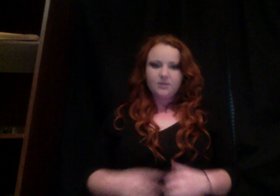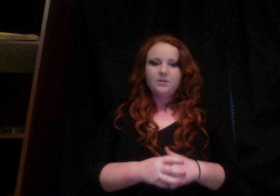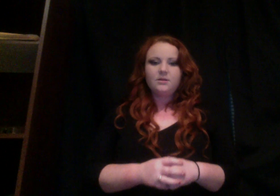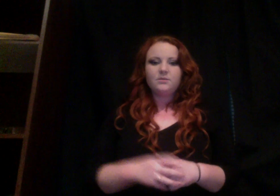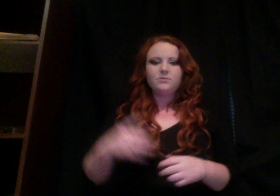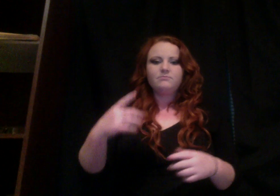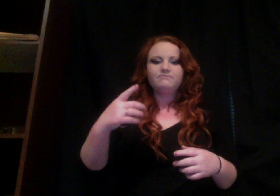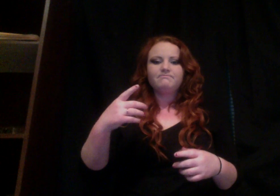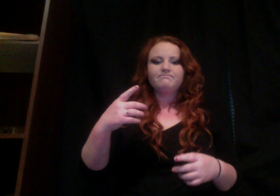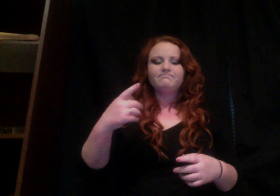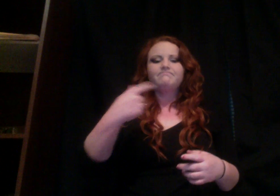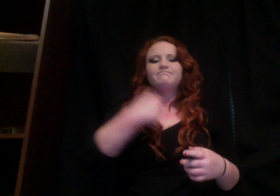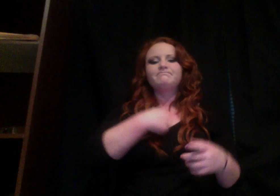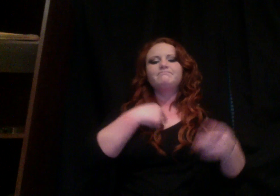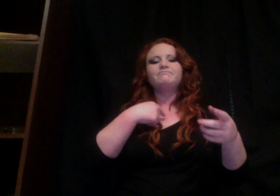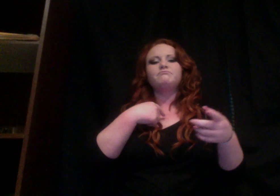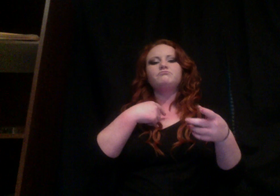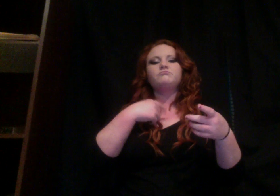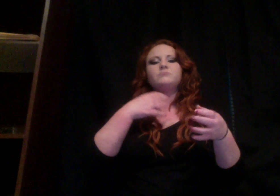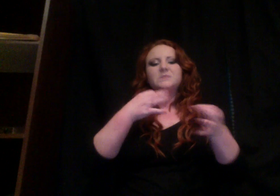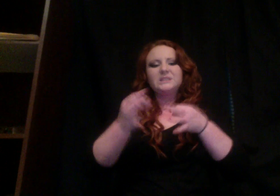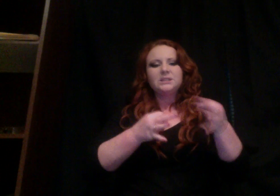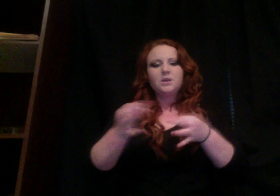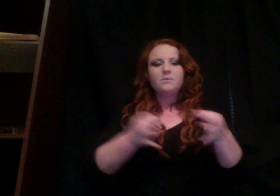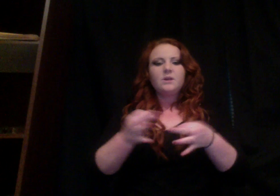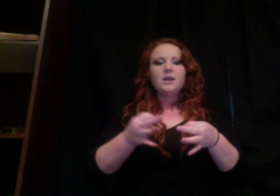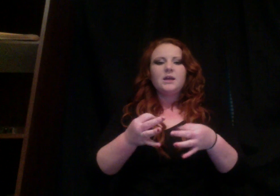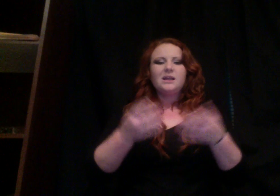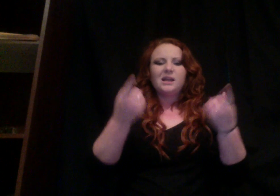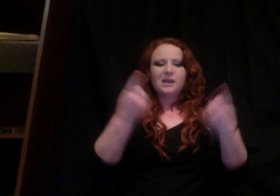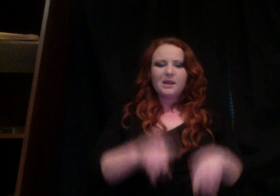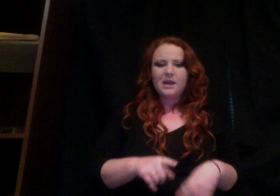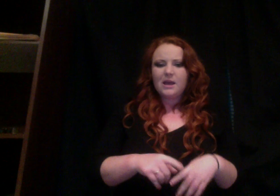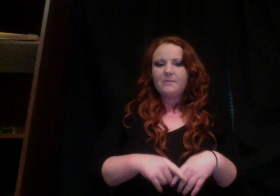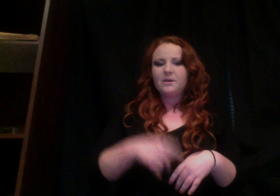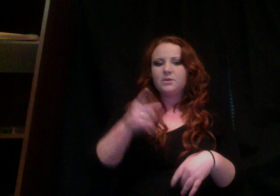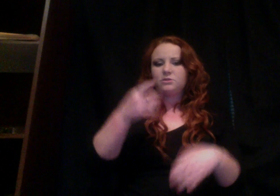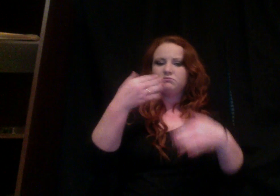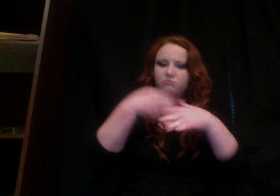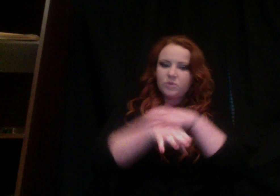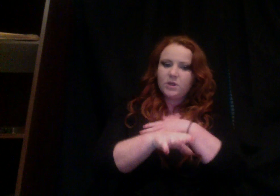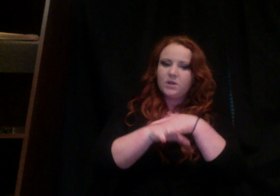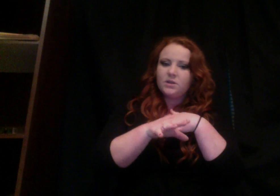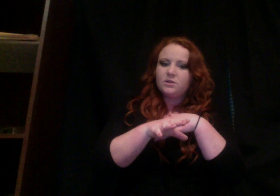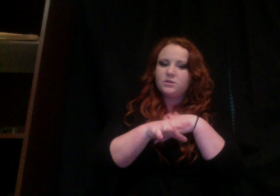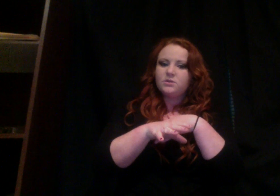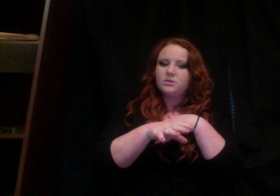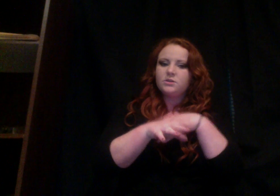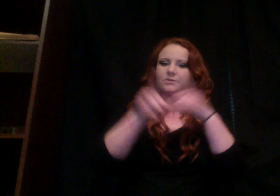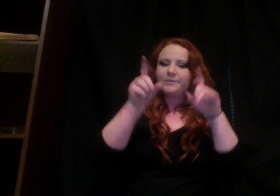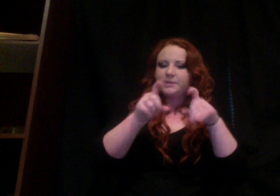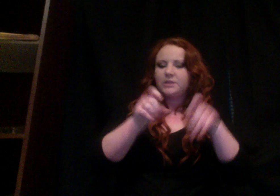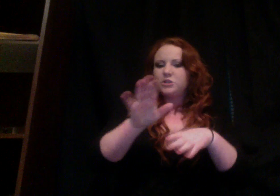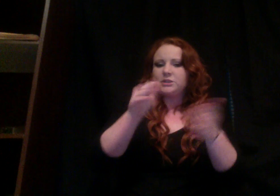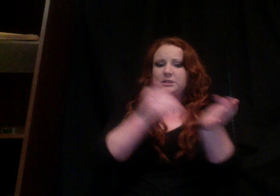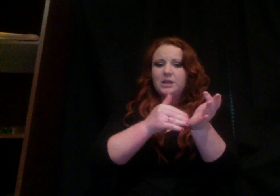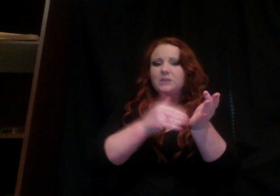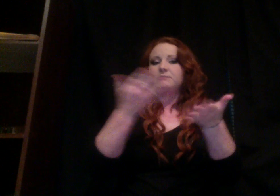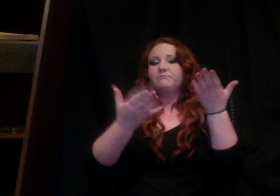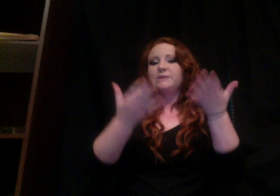things about some of the equipment we use and what to expect when you come in for a couple of tests your doctor might order. We're